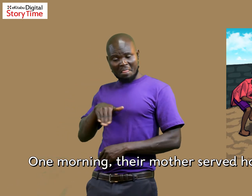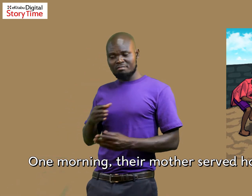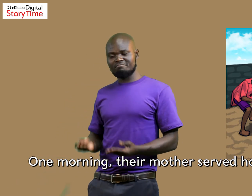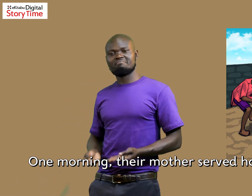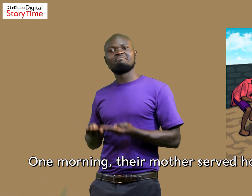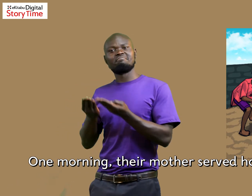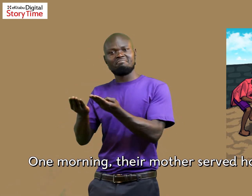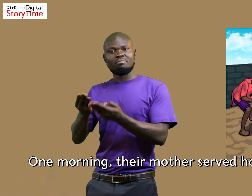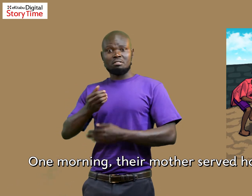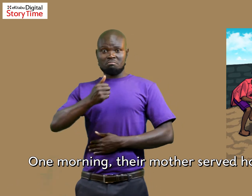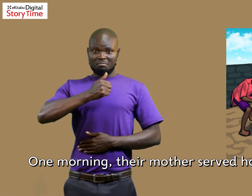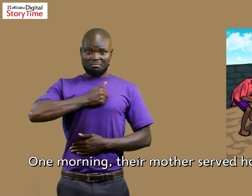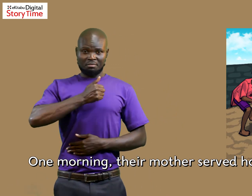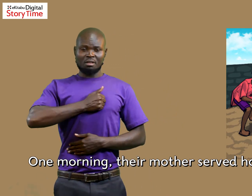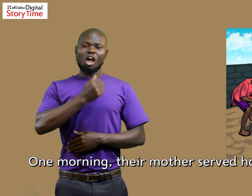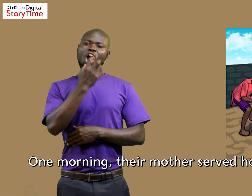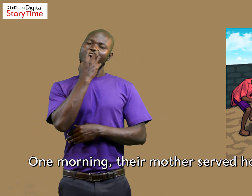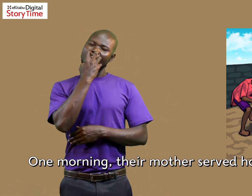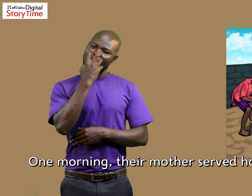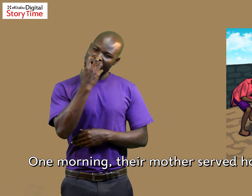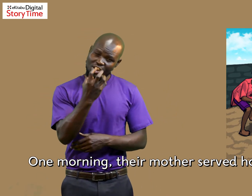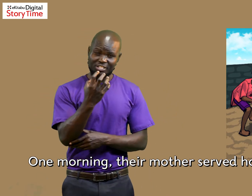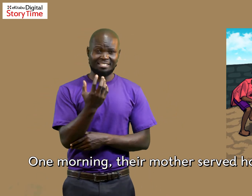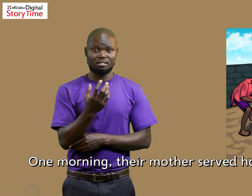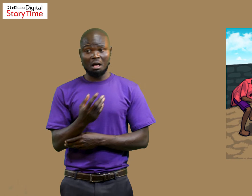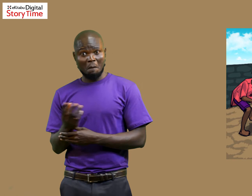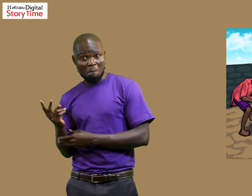One morning, their mother served hot yams.